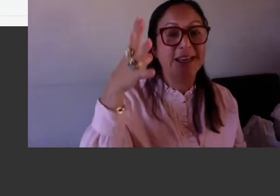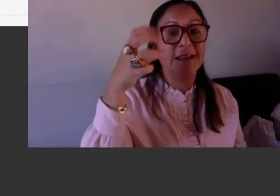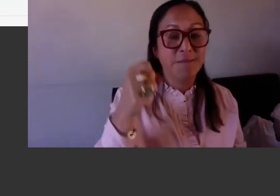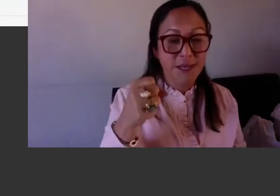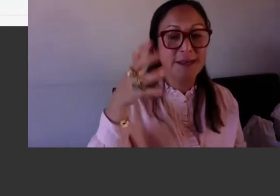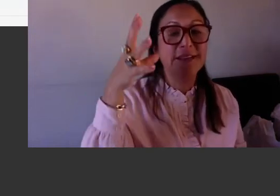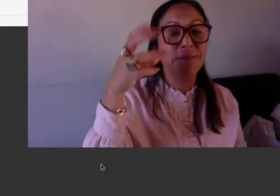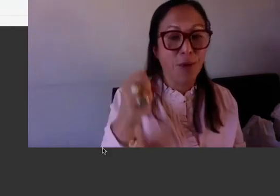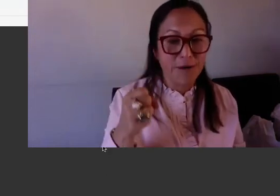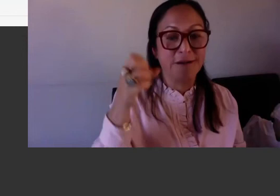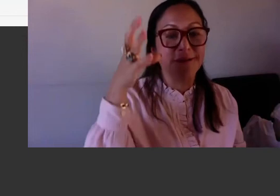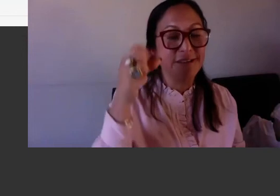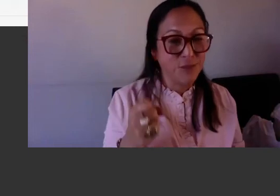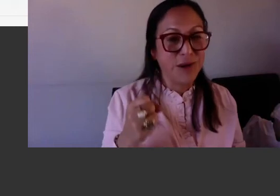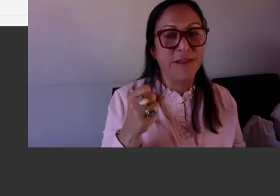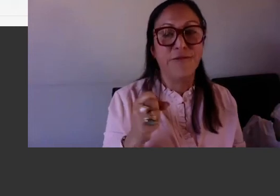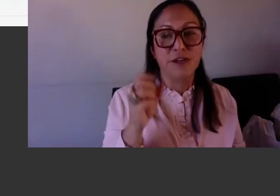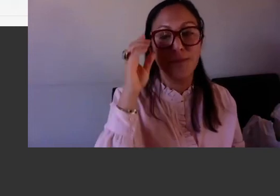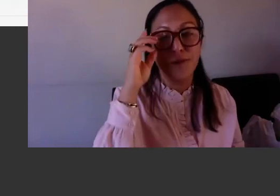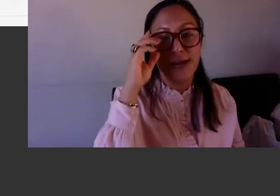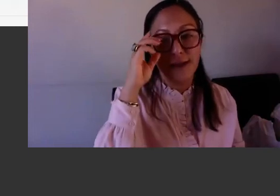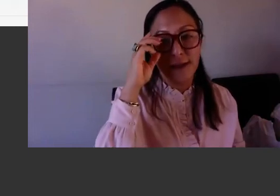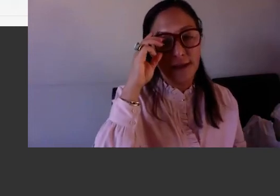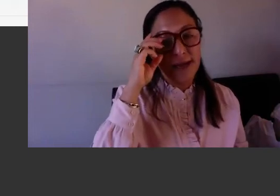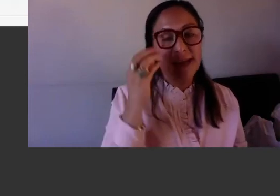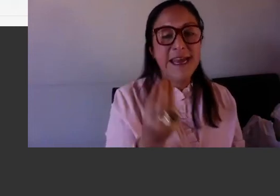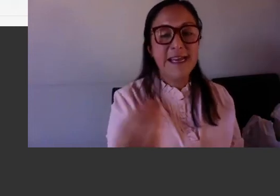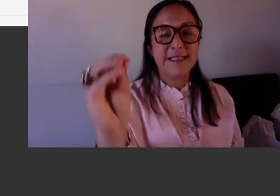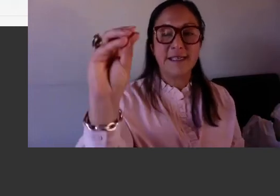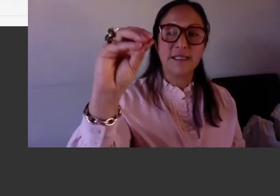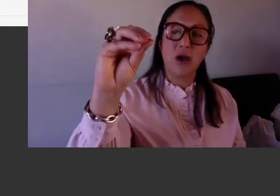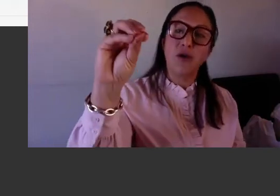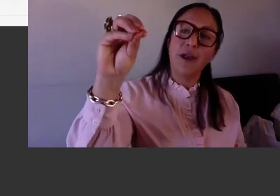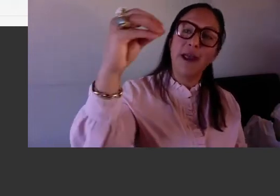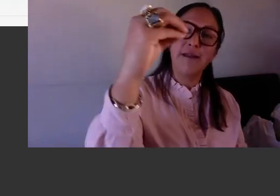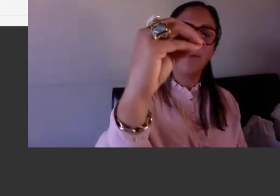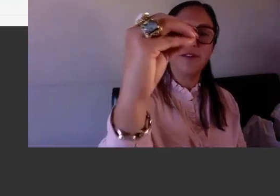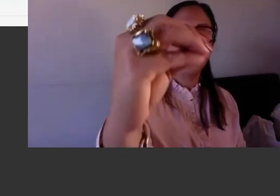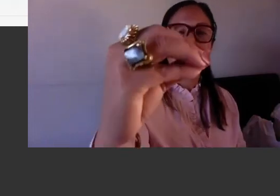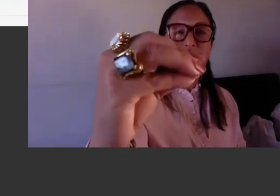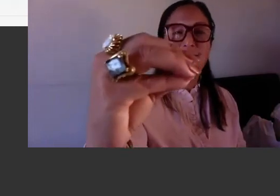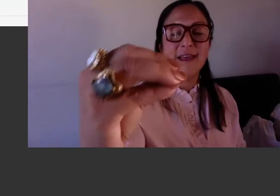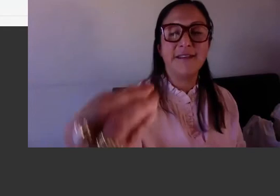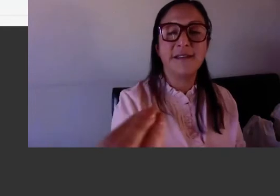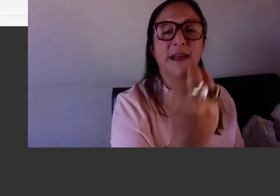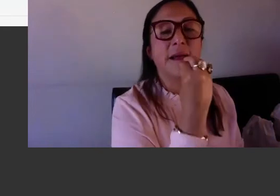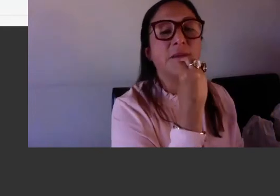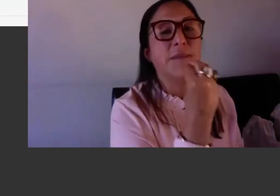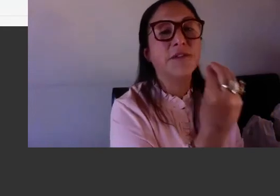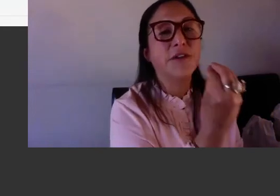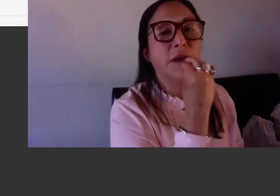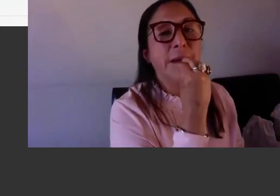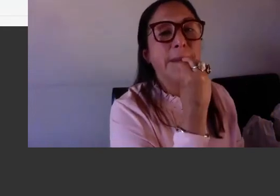milk. Milk is important. This is one of the top 3. Eat. So your hand is positioned like this and it